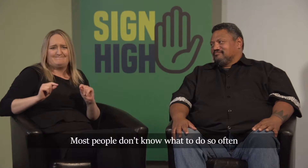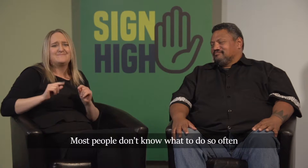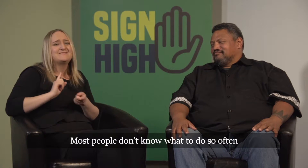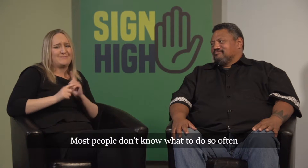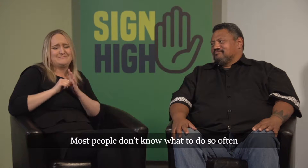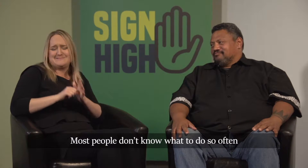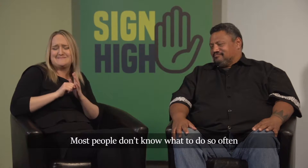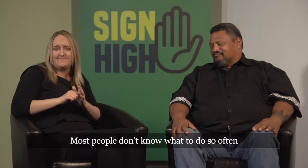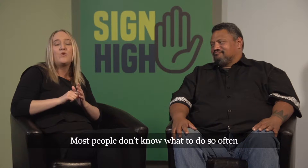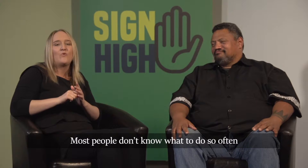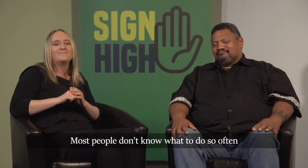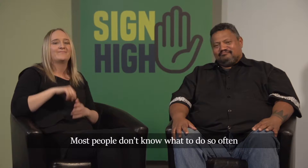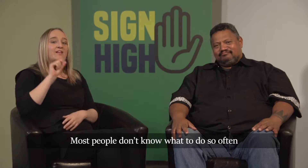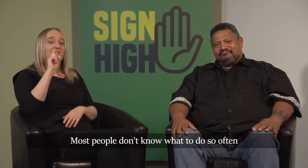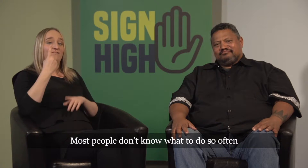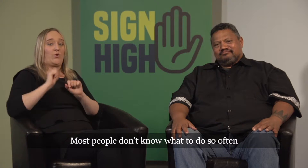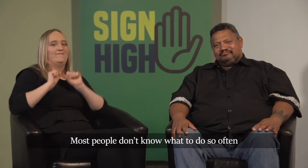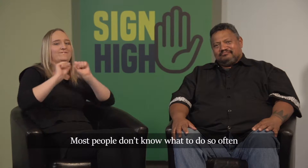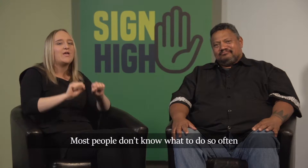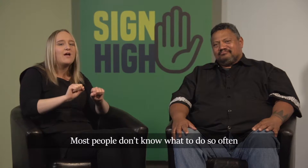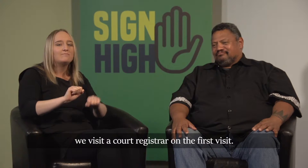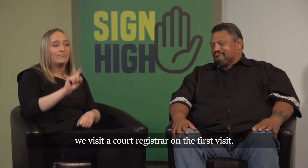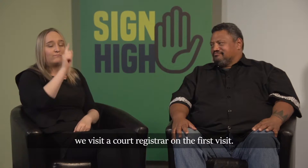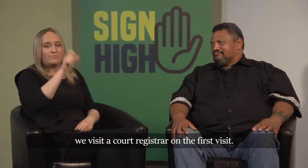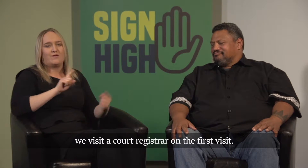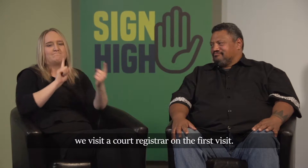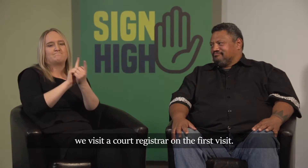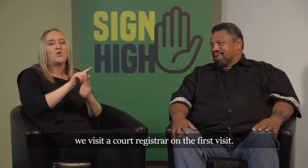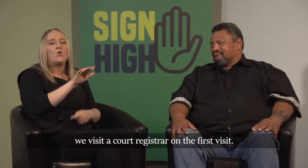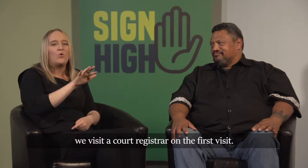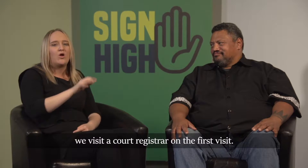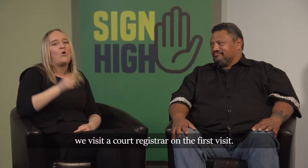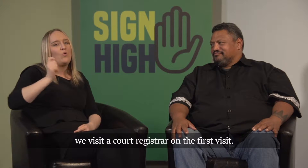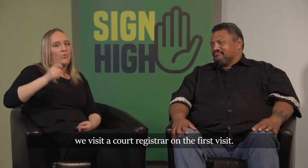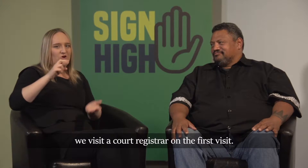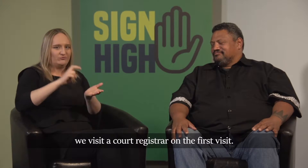Most people don't know what to do, so often we visit a court register on the first visit.